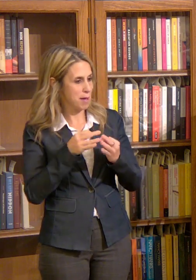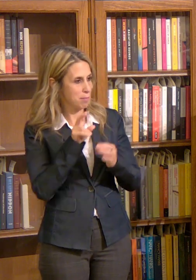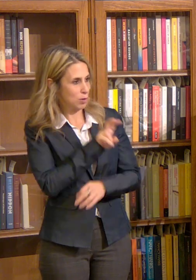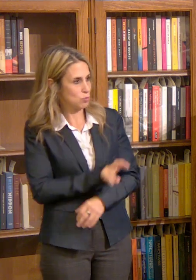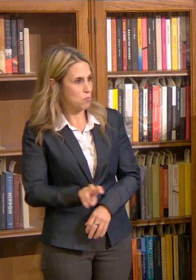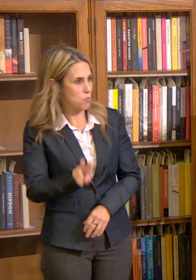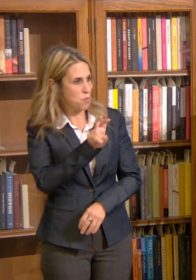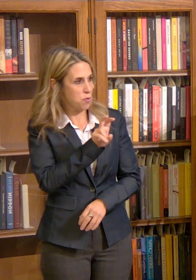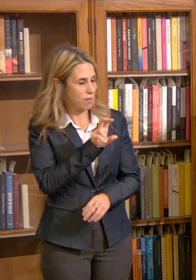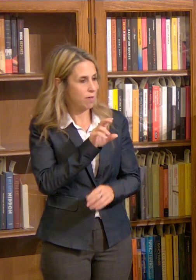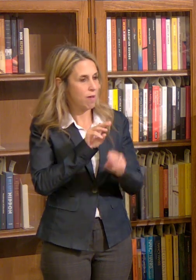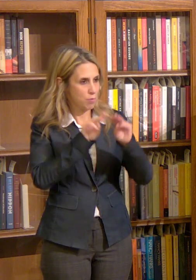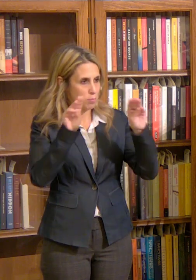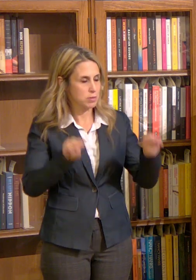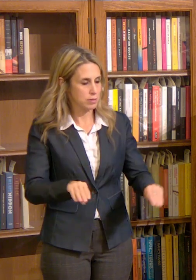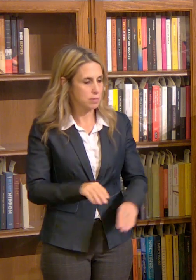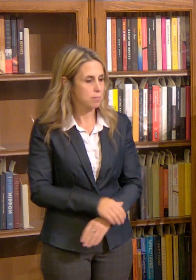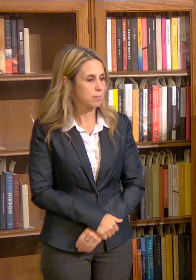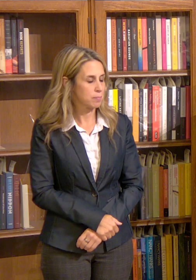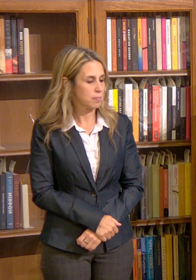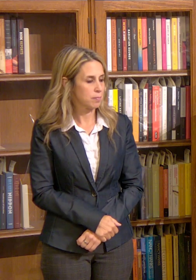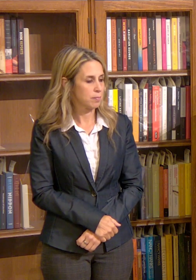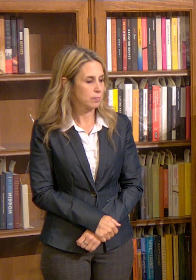tour of the